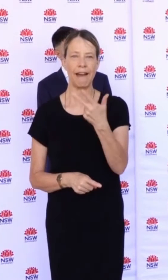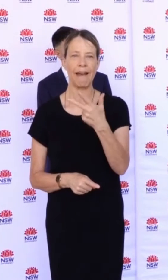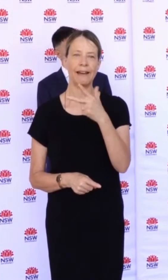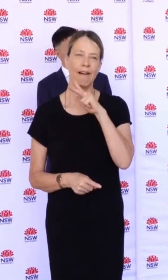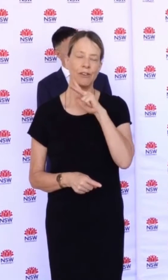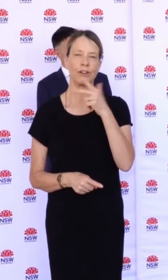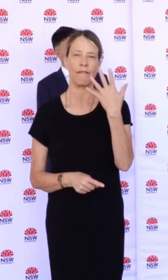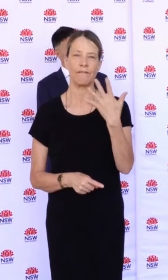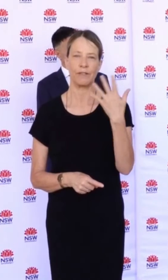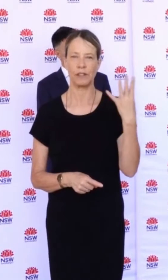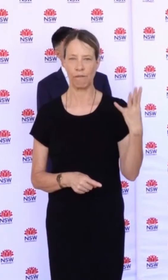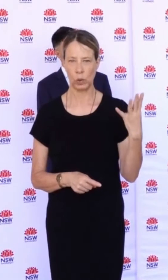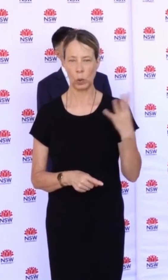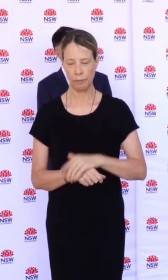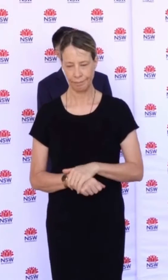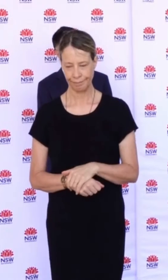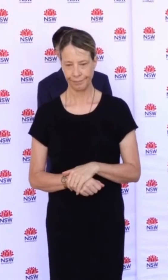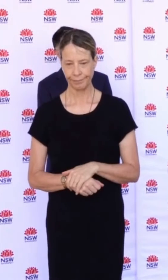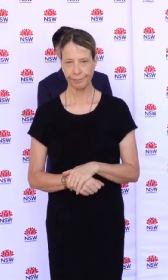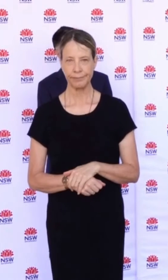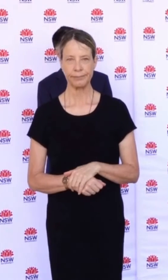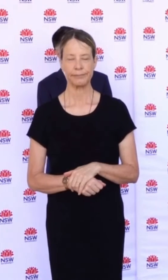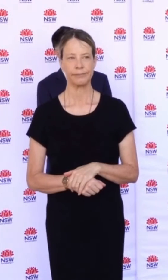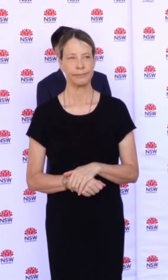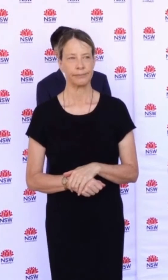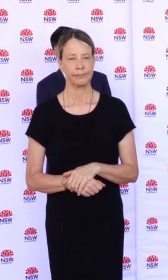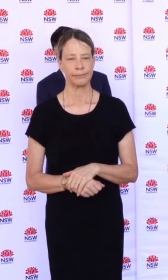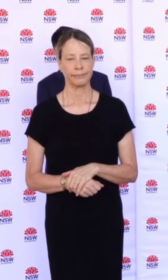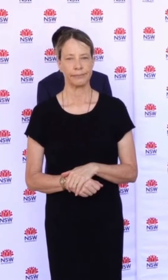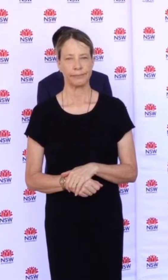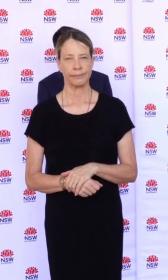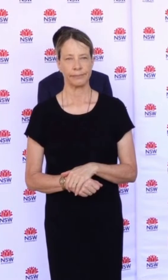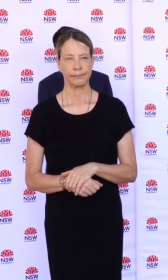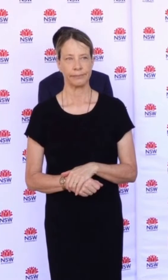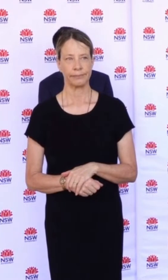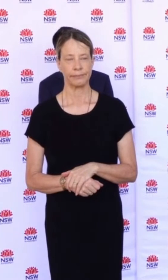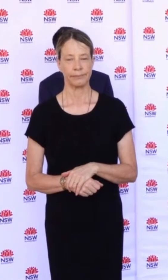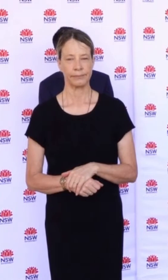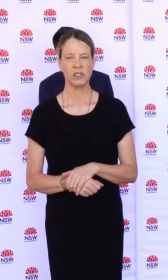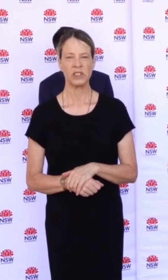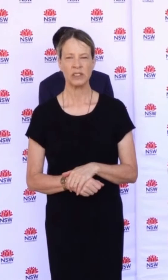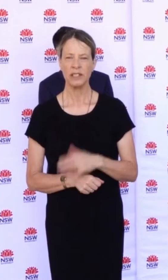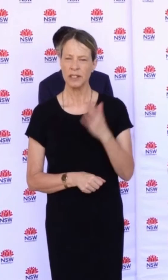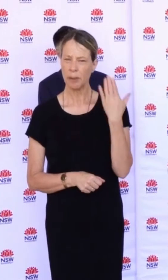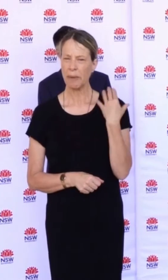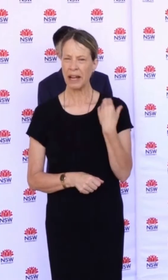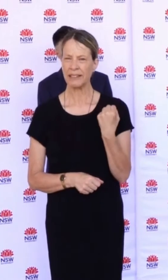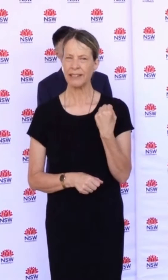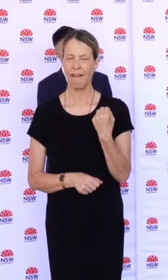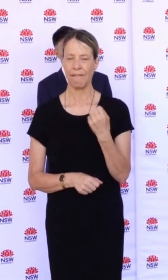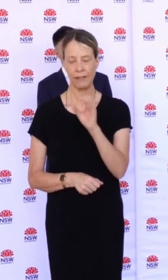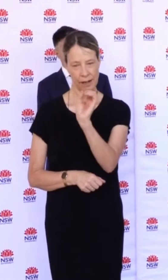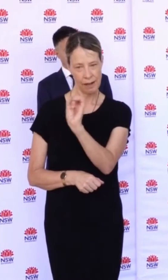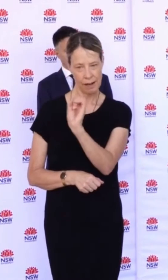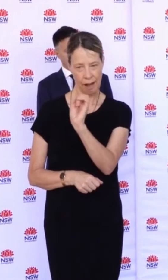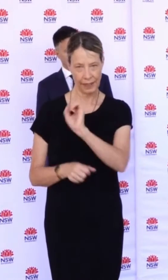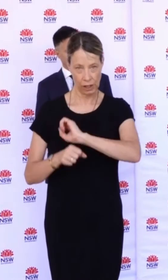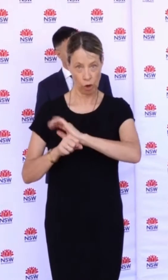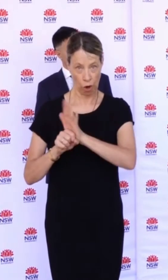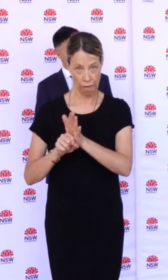4,854. Look, while we've seen before no days without cases, what we want to avoid